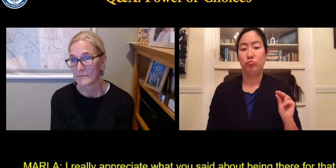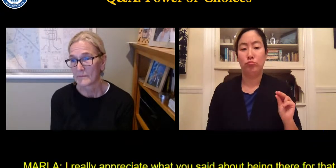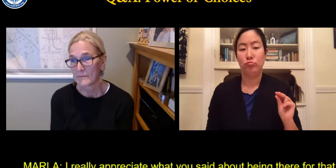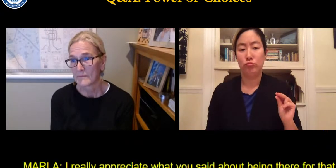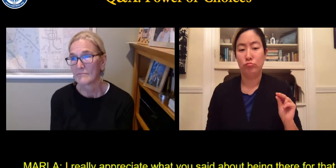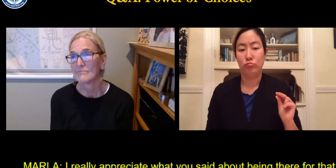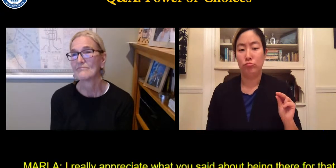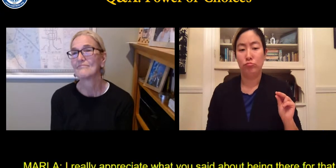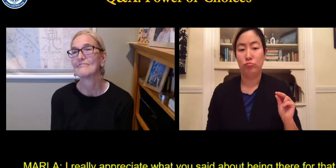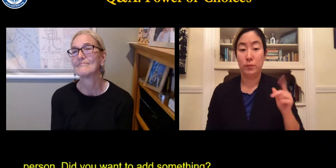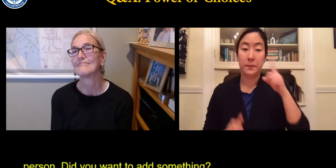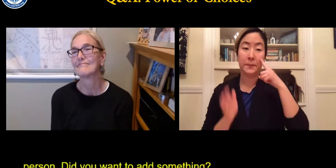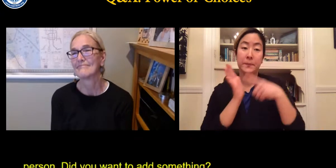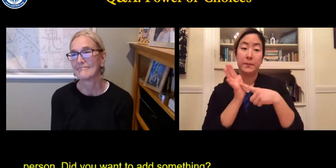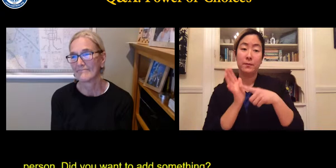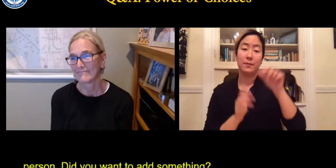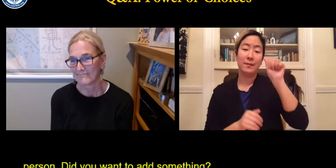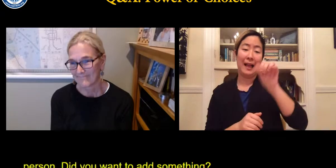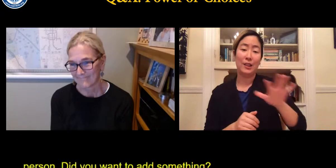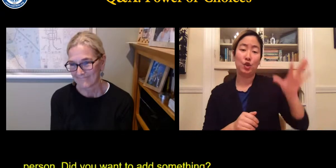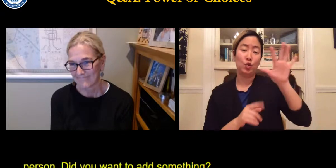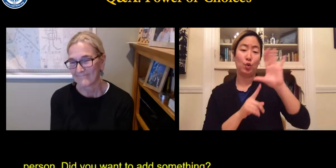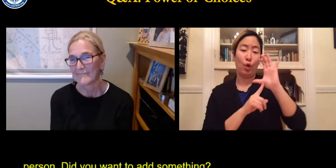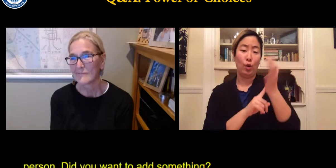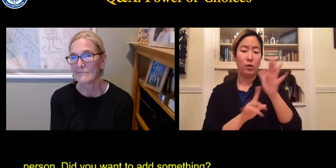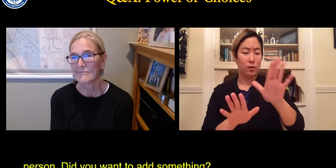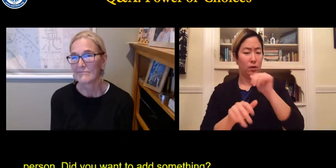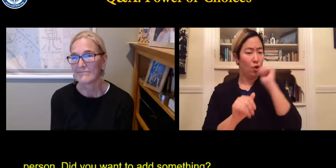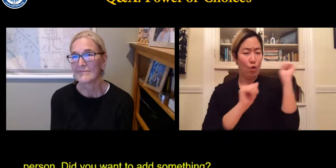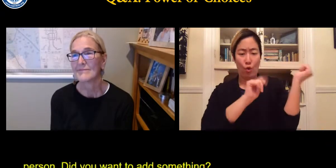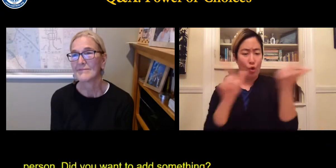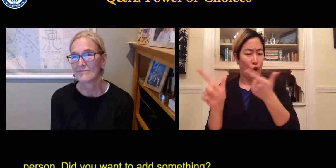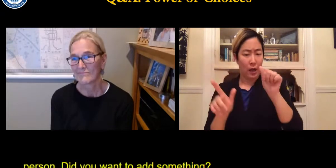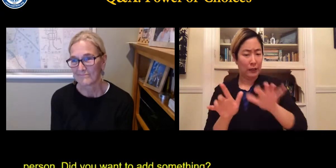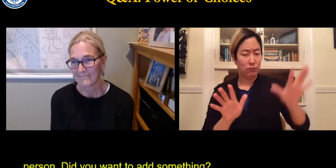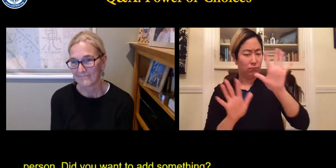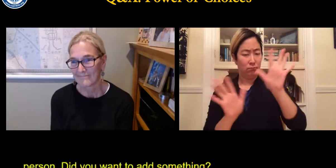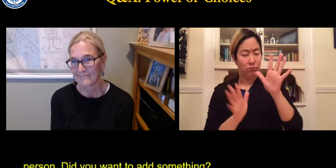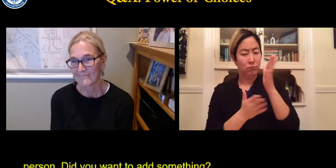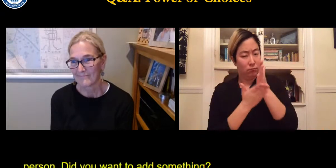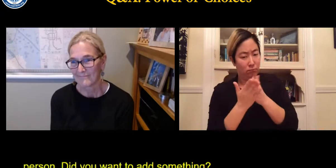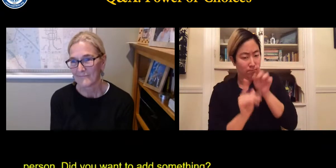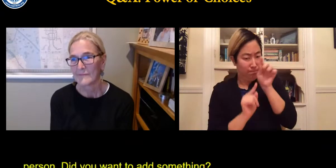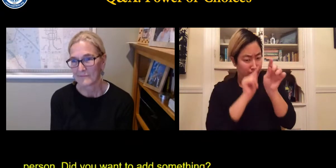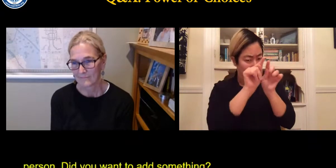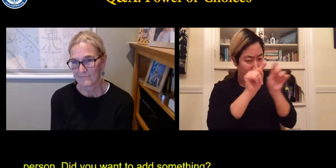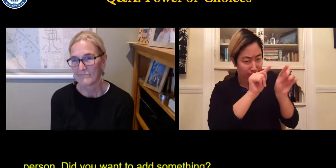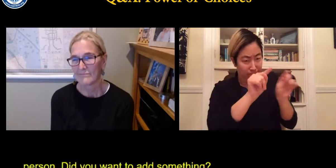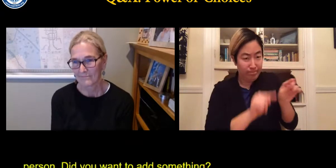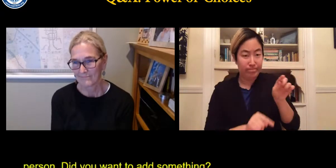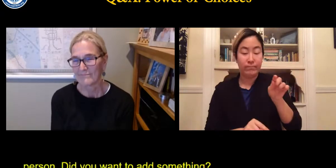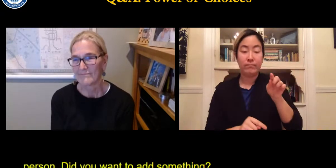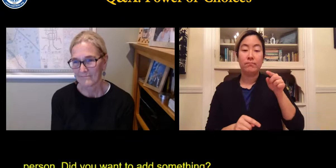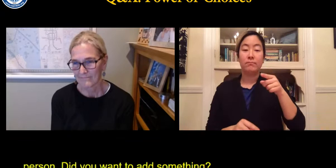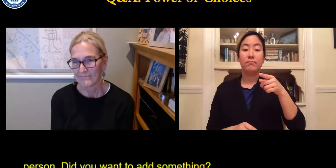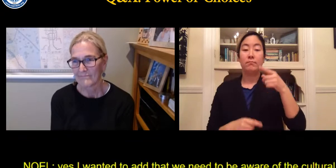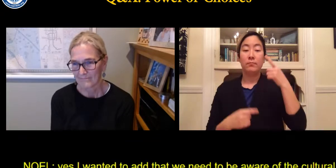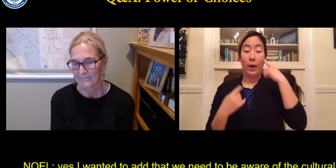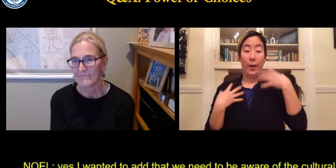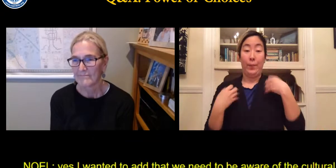component, right? Some people say culture is not a part of mental health. Let me point